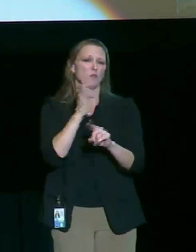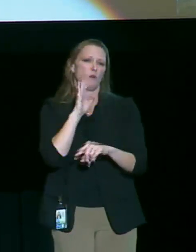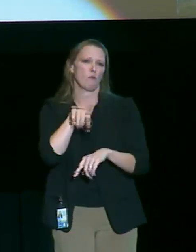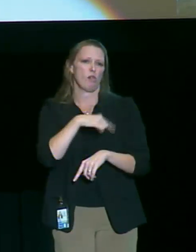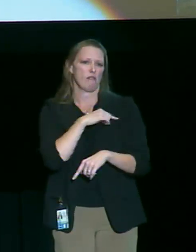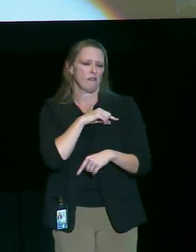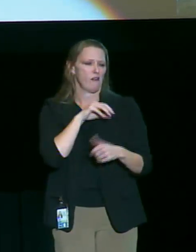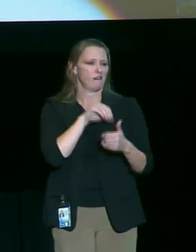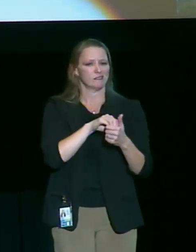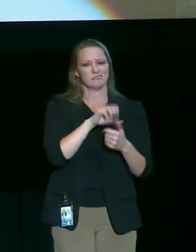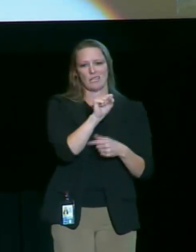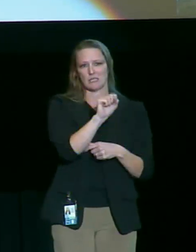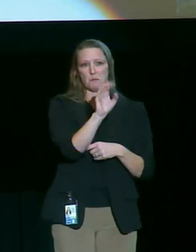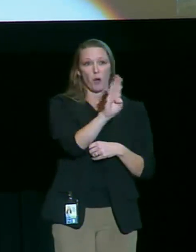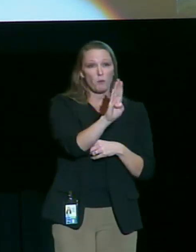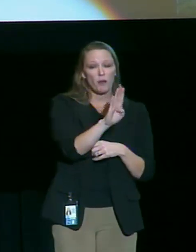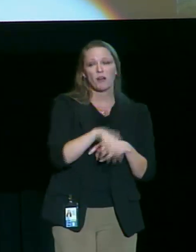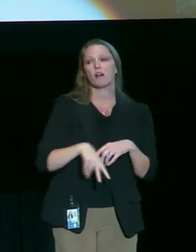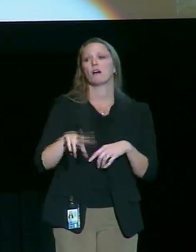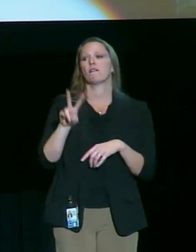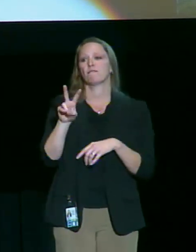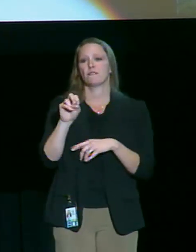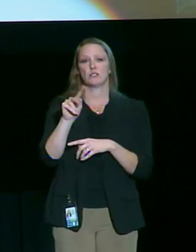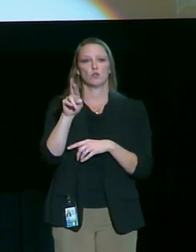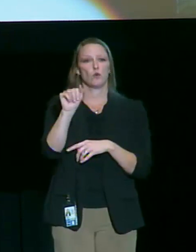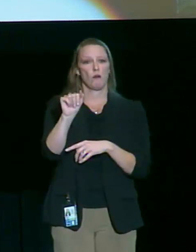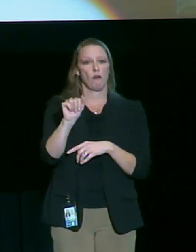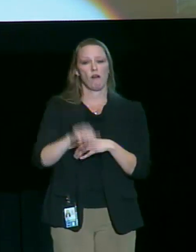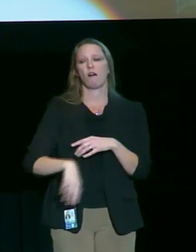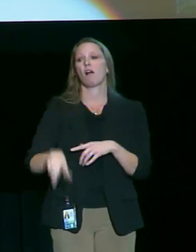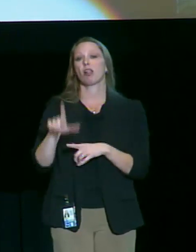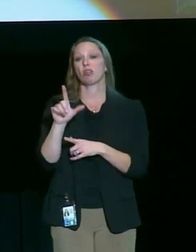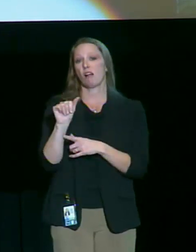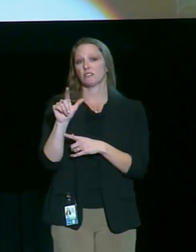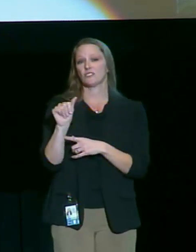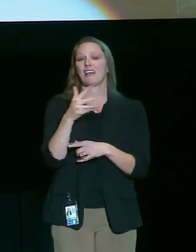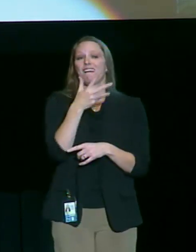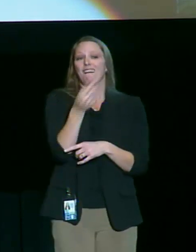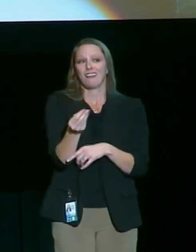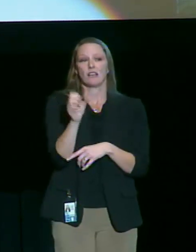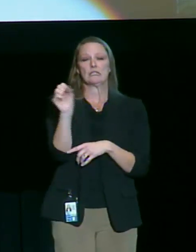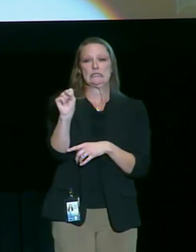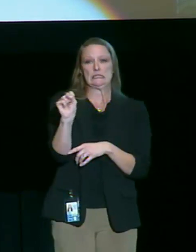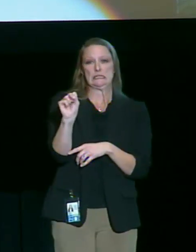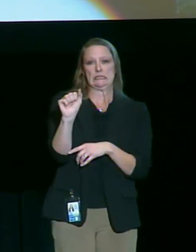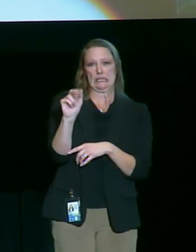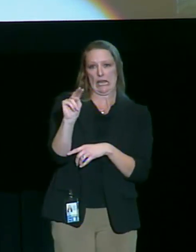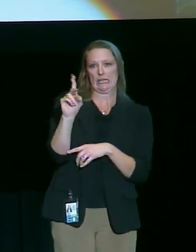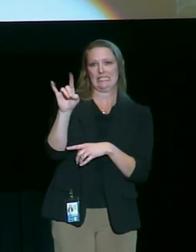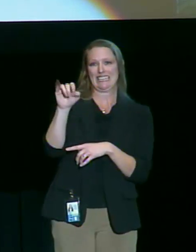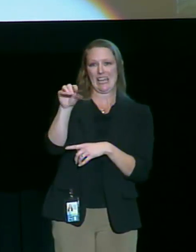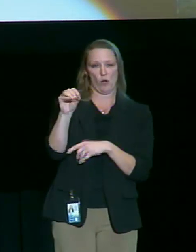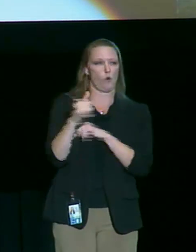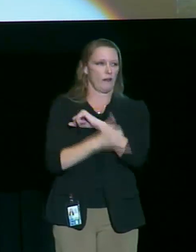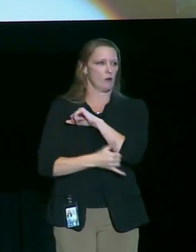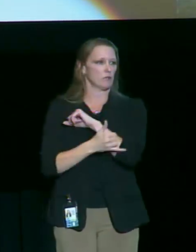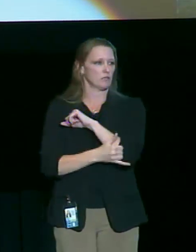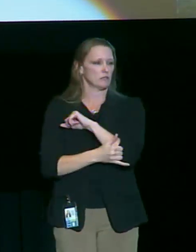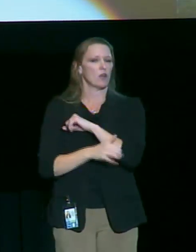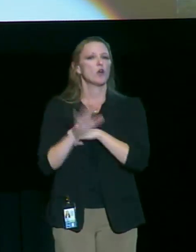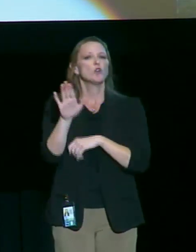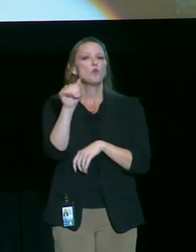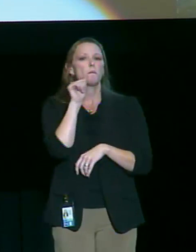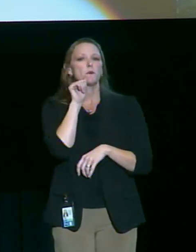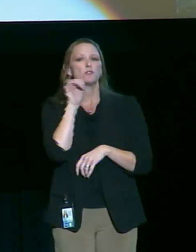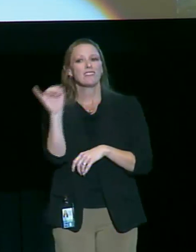Ventura, Los Angeles, and San Diego counties. Your personal insurance will be the